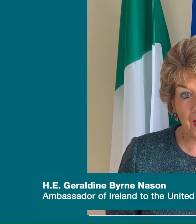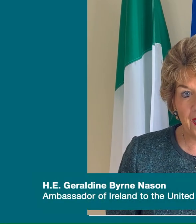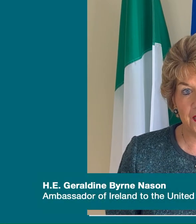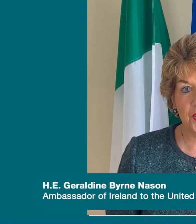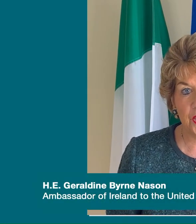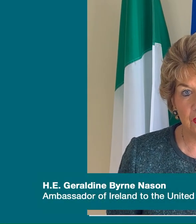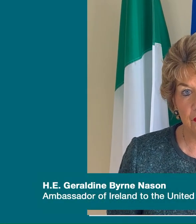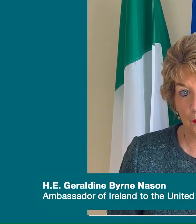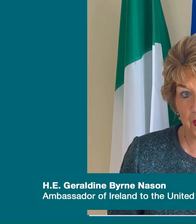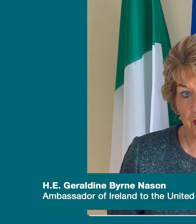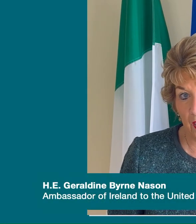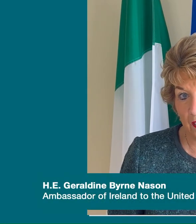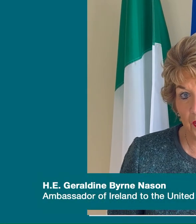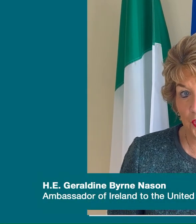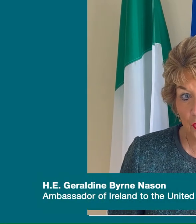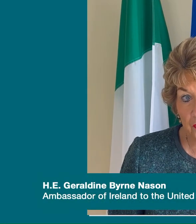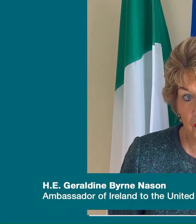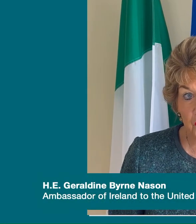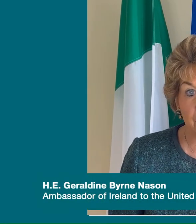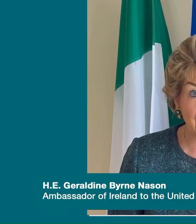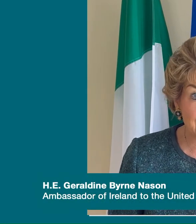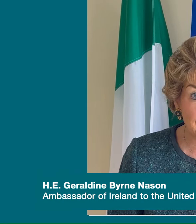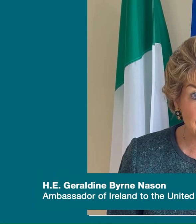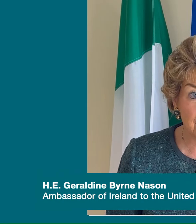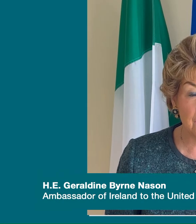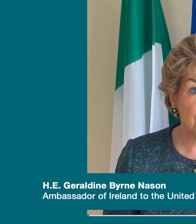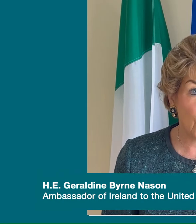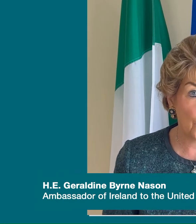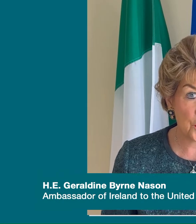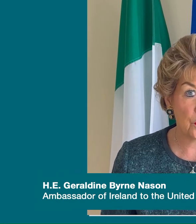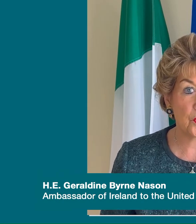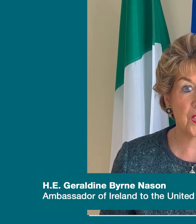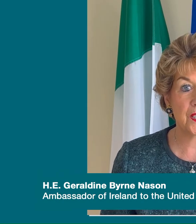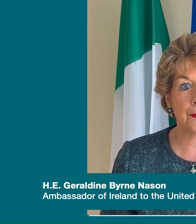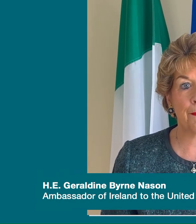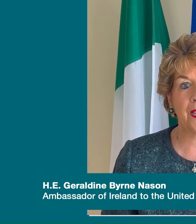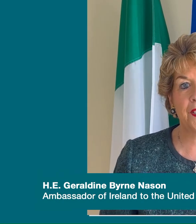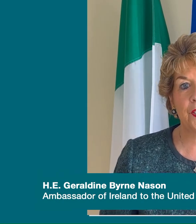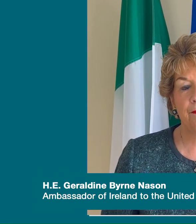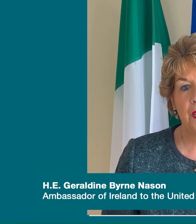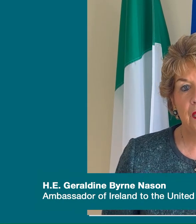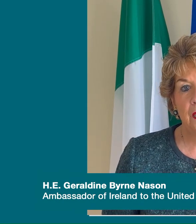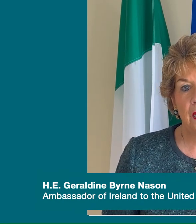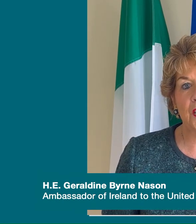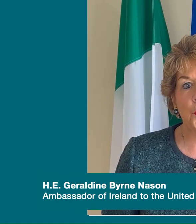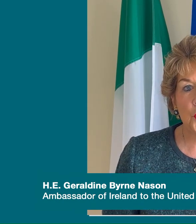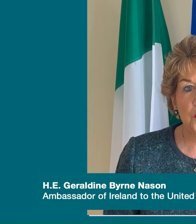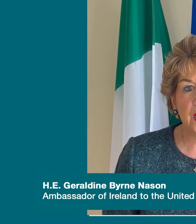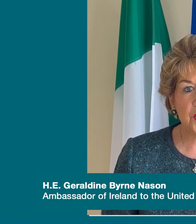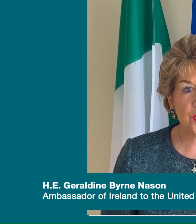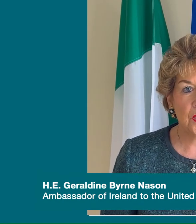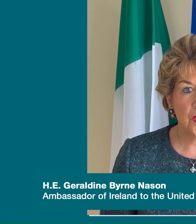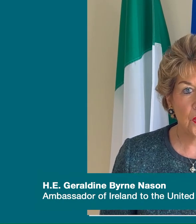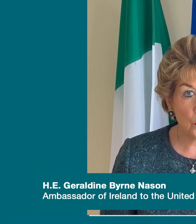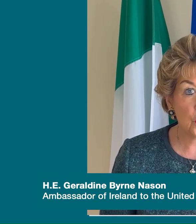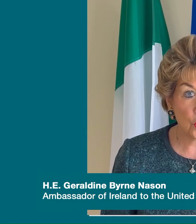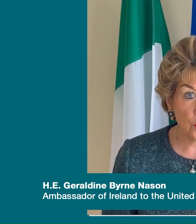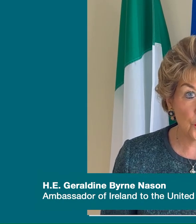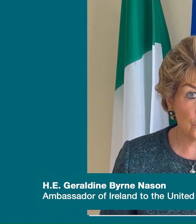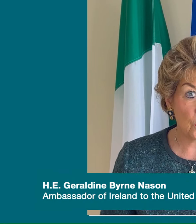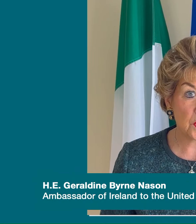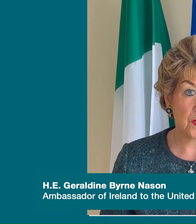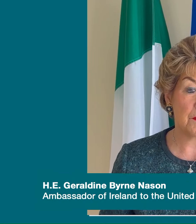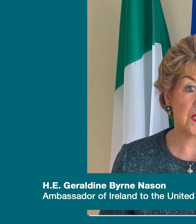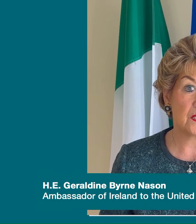on the past to be Ireland's University of Excellence, Opportunity and Impact. As we do that, we should